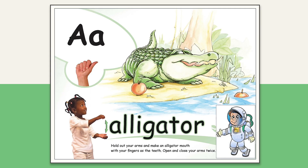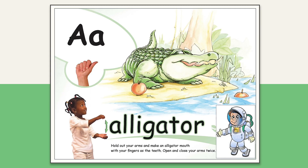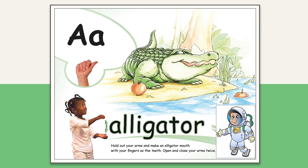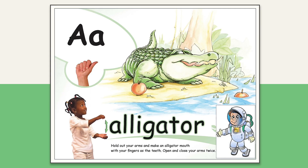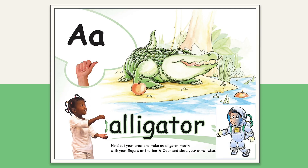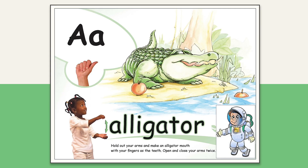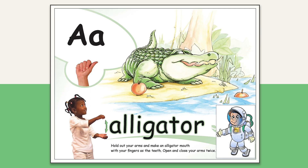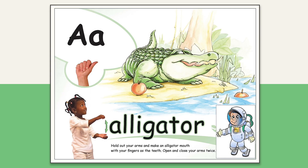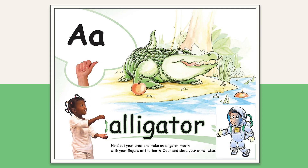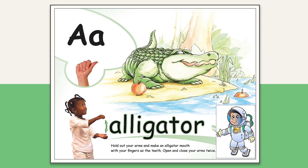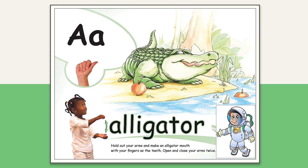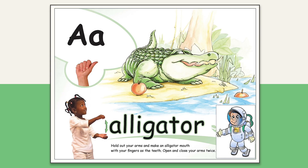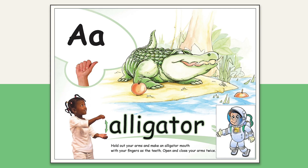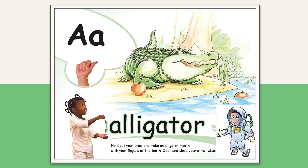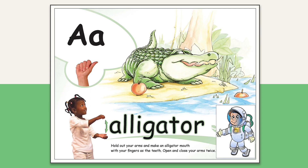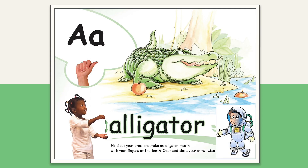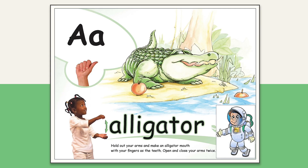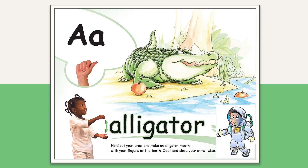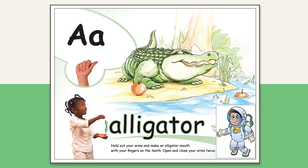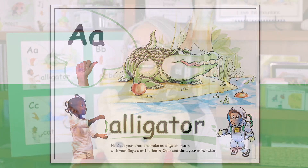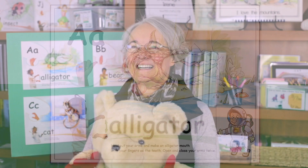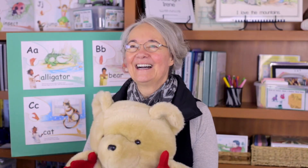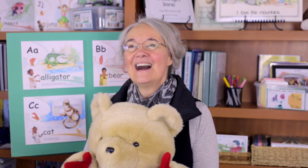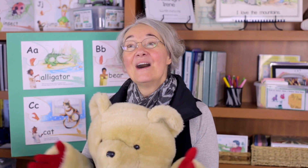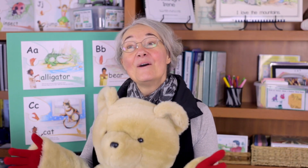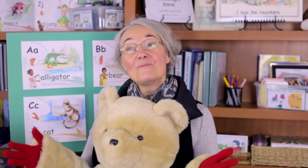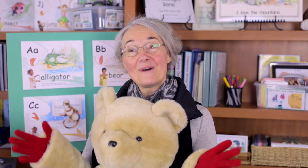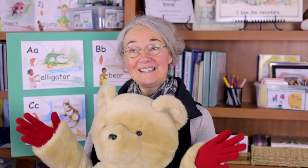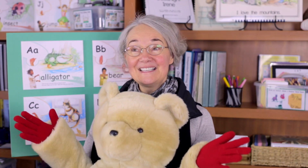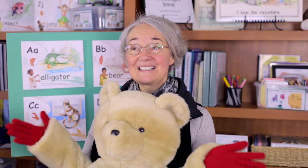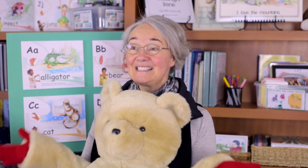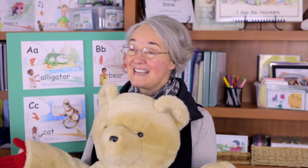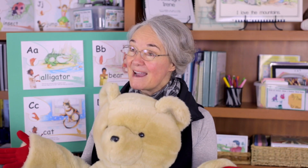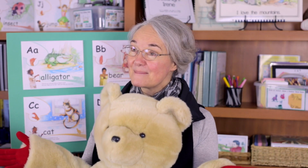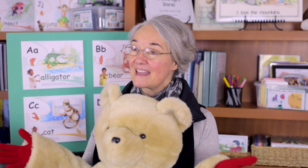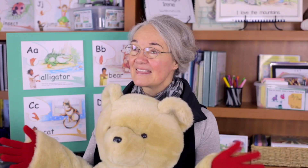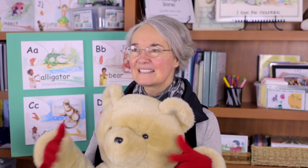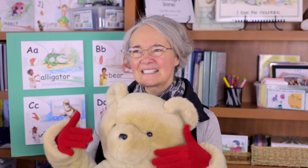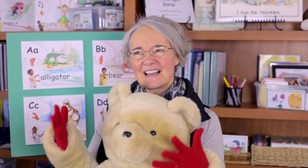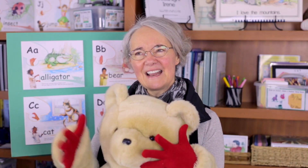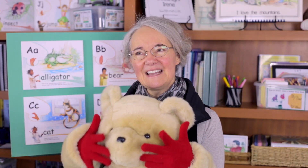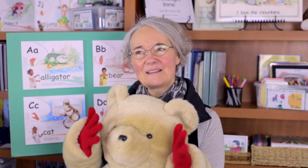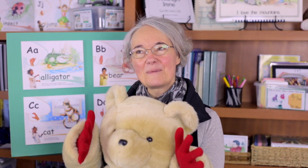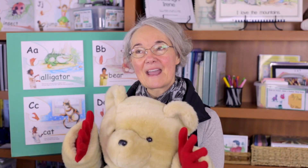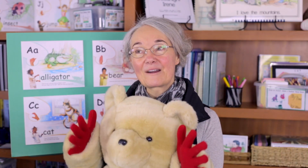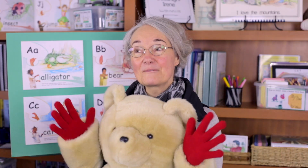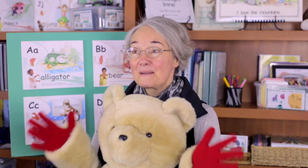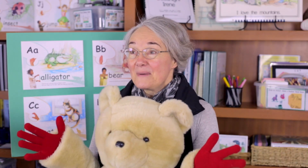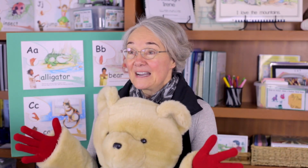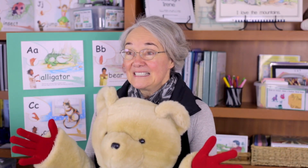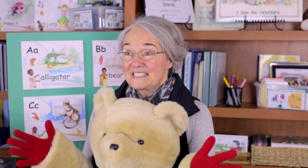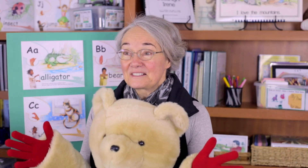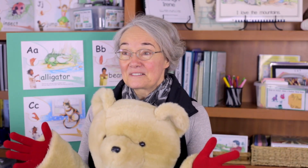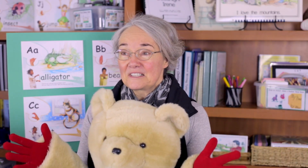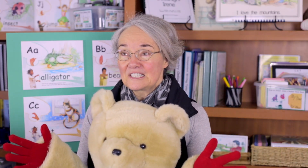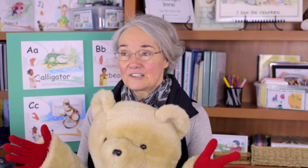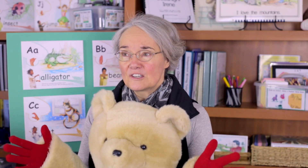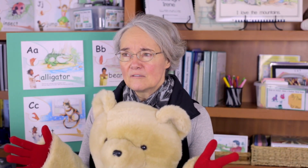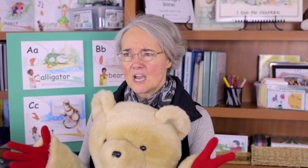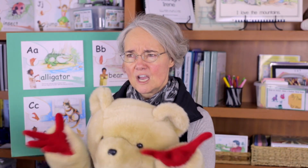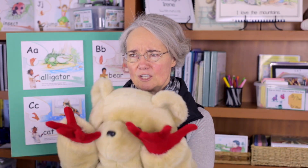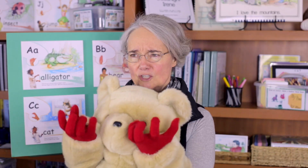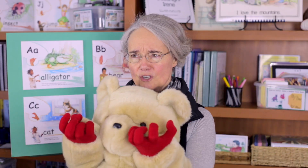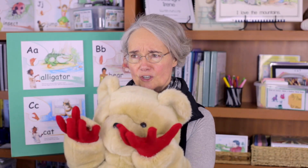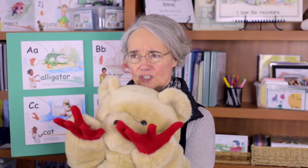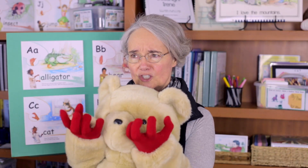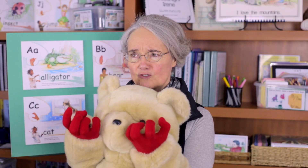astronaut. I couldn't find a sign for astronaut. What does Sammy the signing bear remind children to